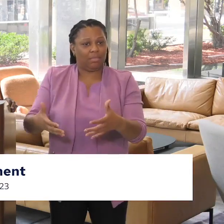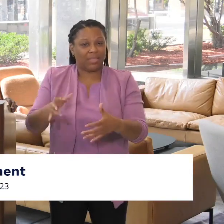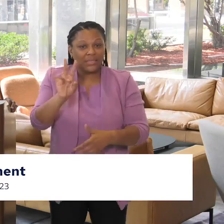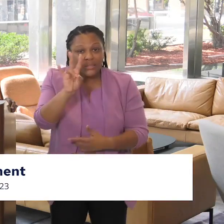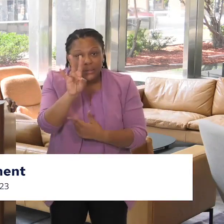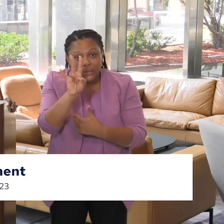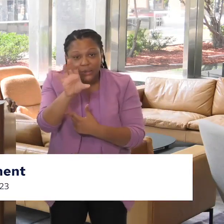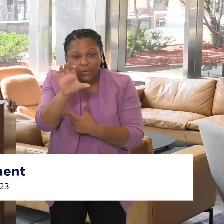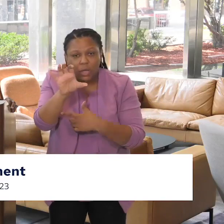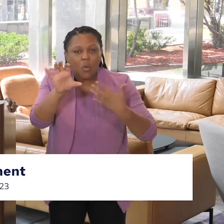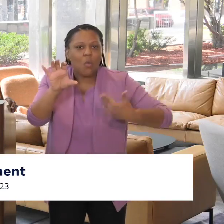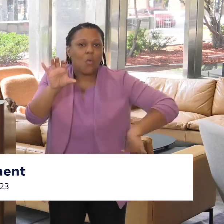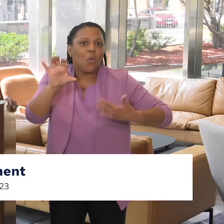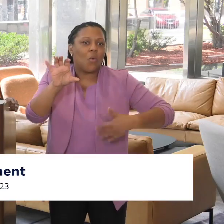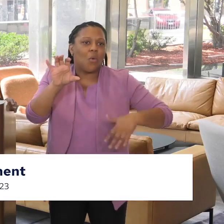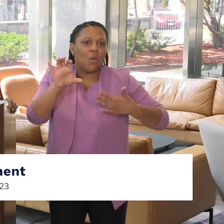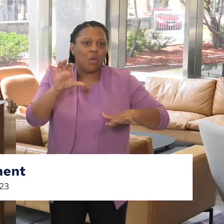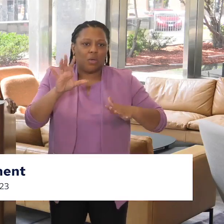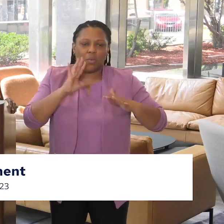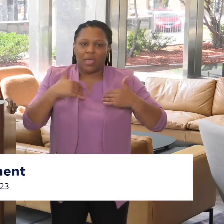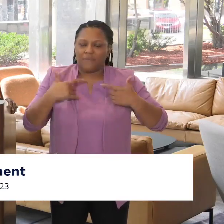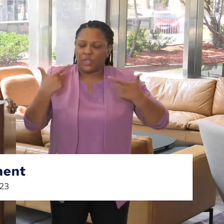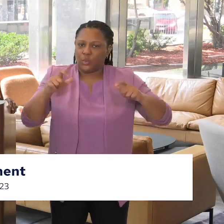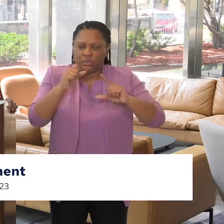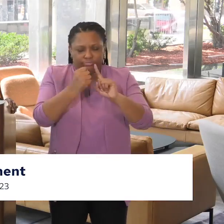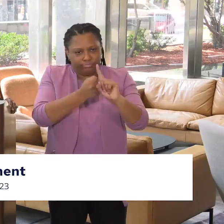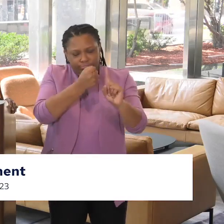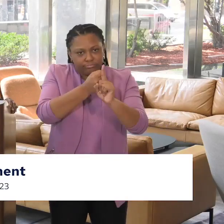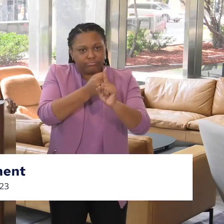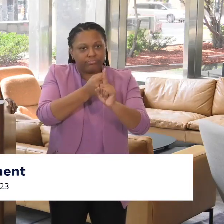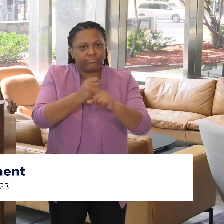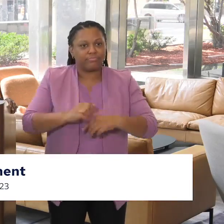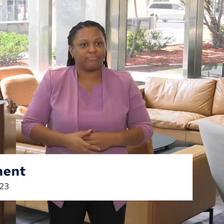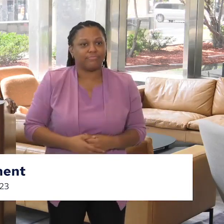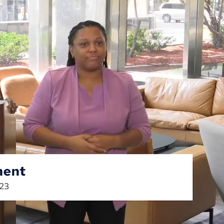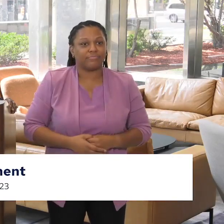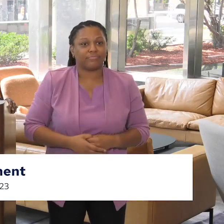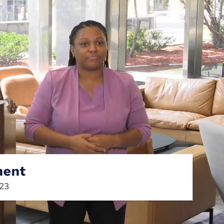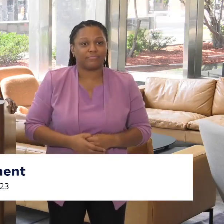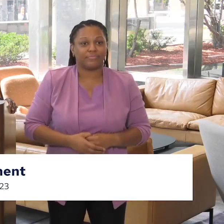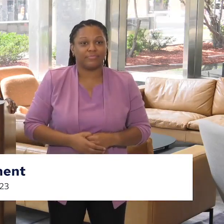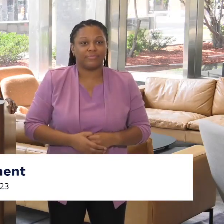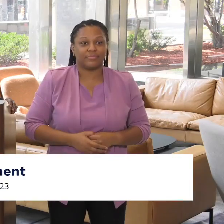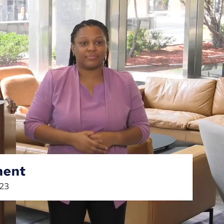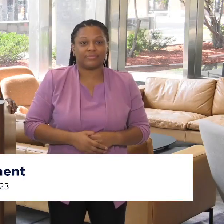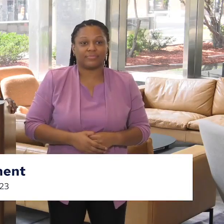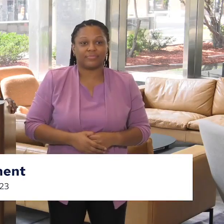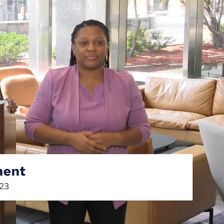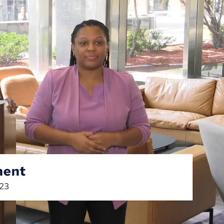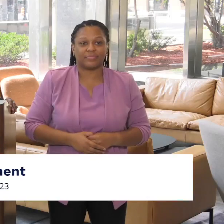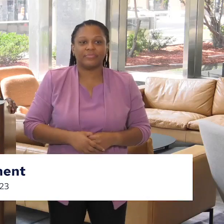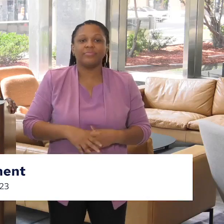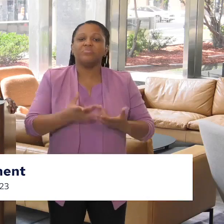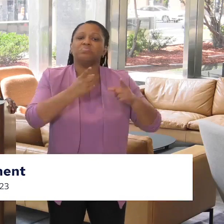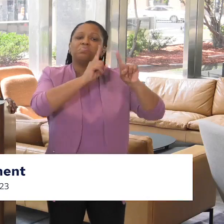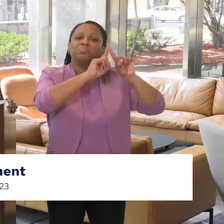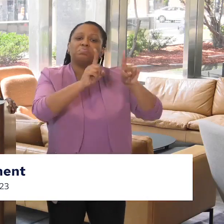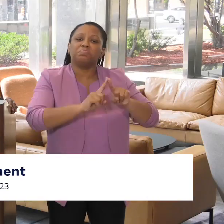impact. The African American Economic Development Solution, the Asian Economic Development